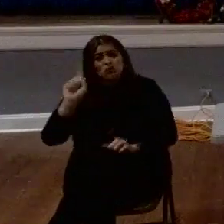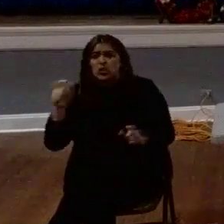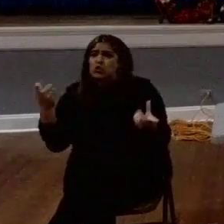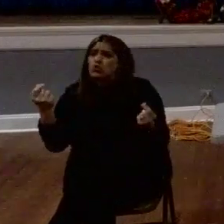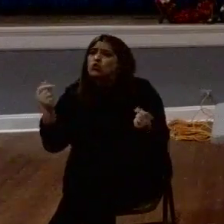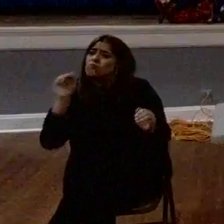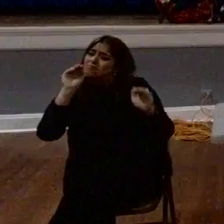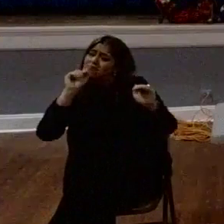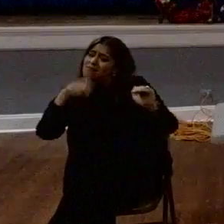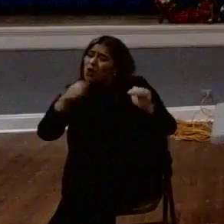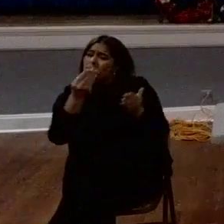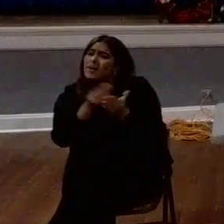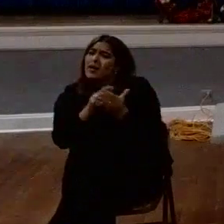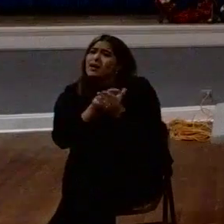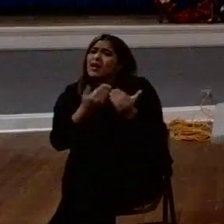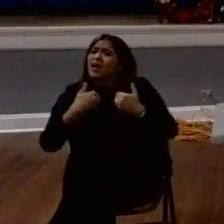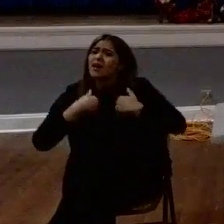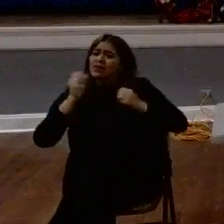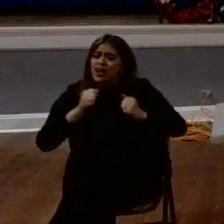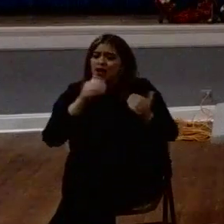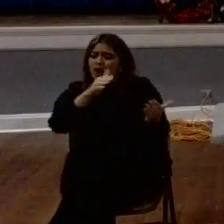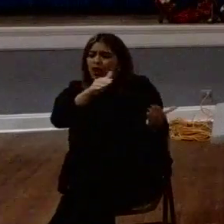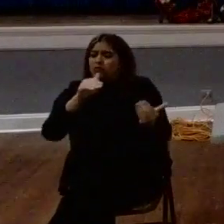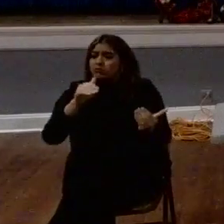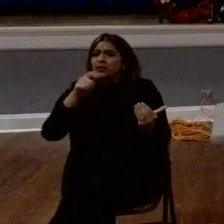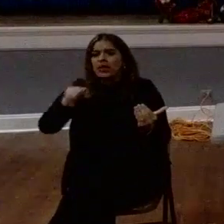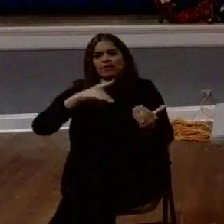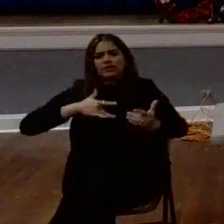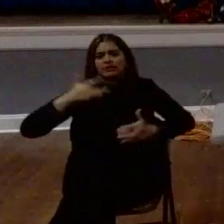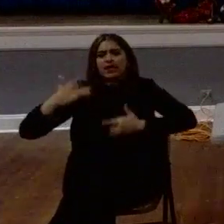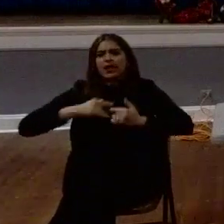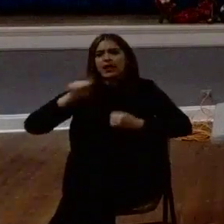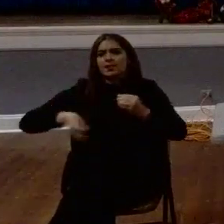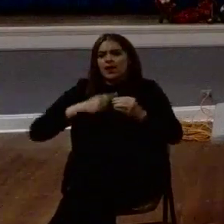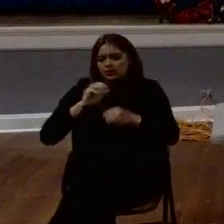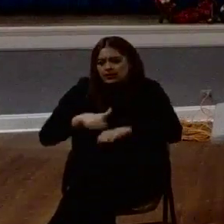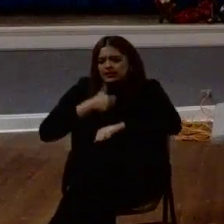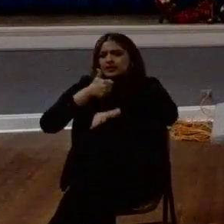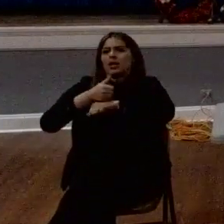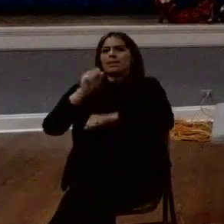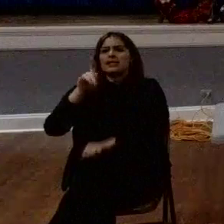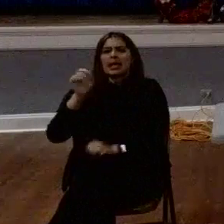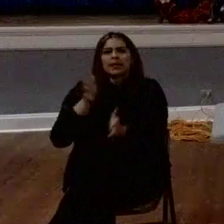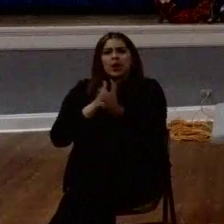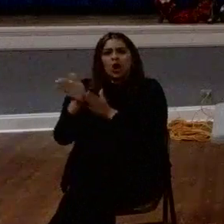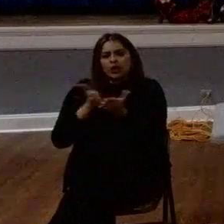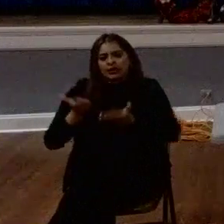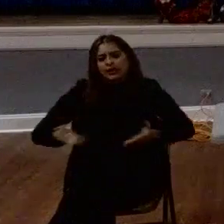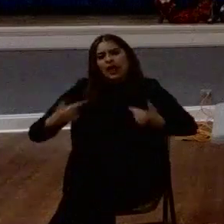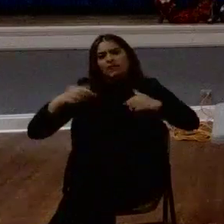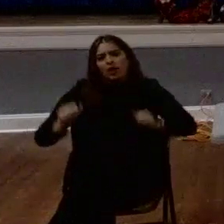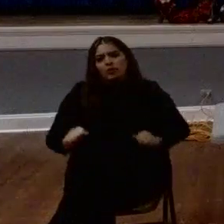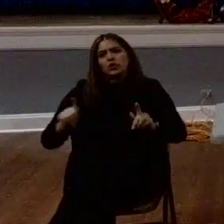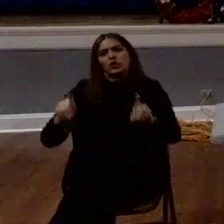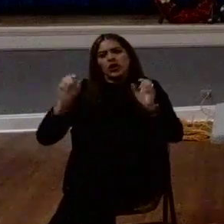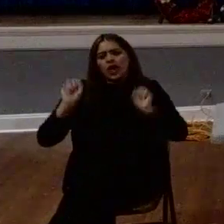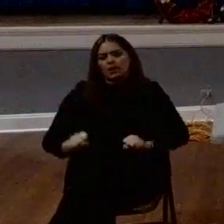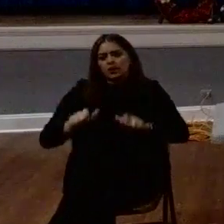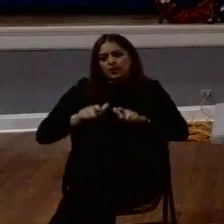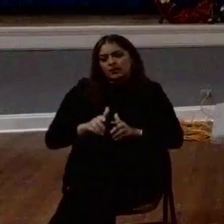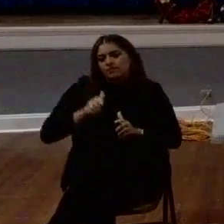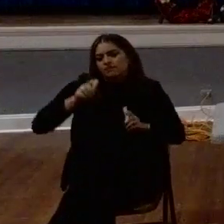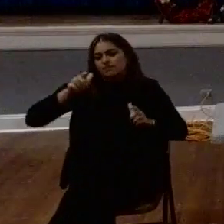folks that might be really excited on having that skate park here and the opportunity to expand